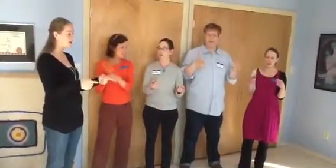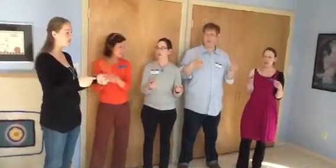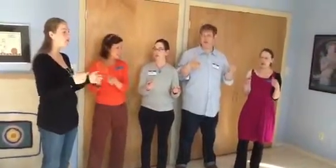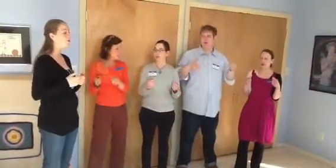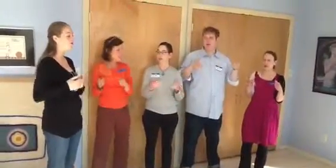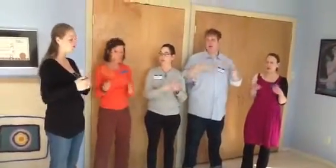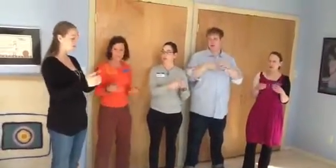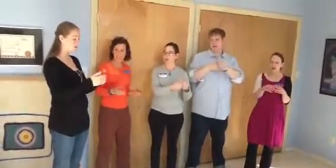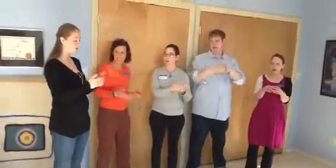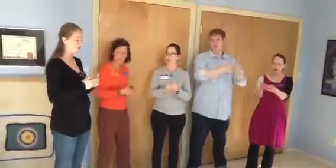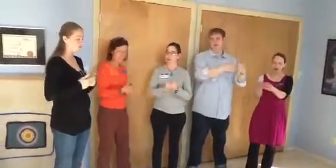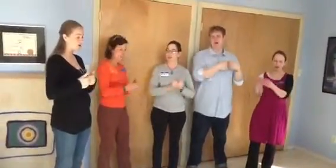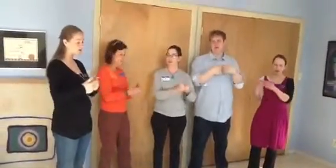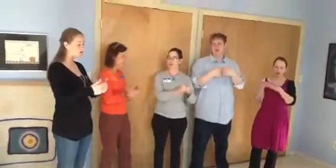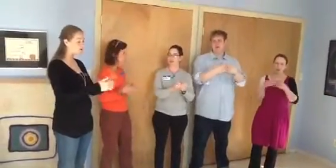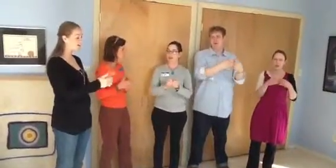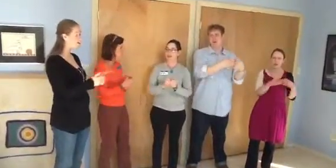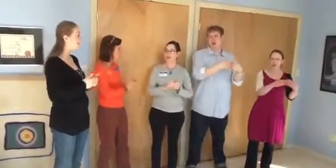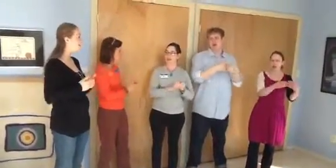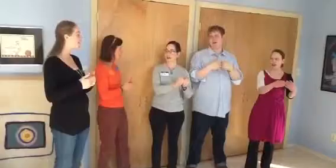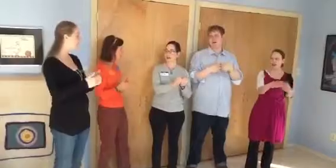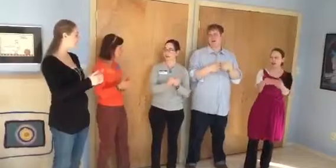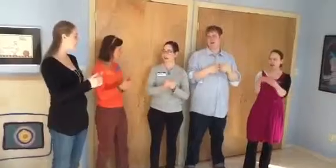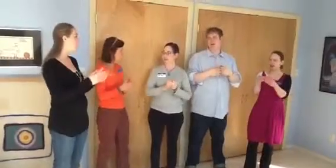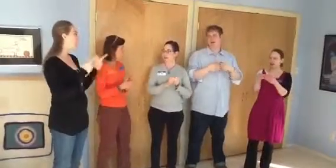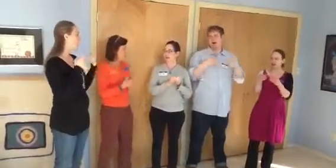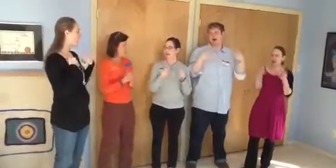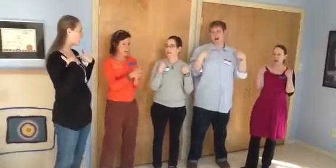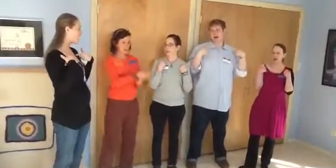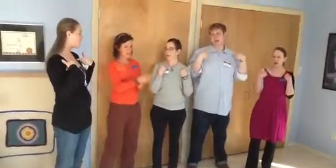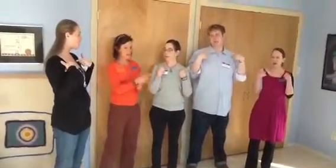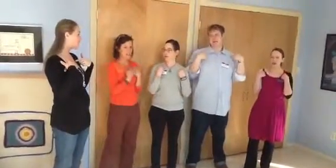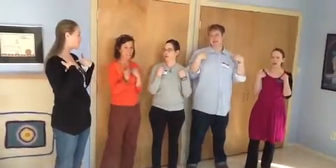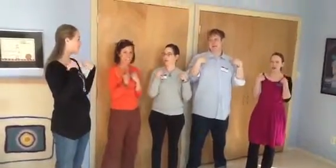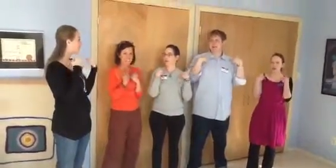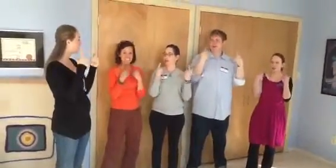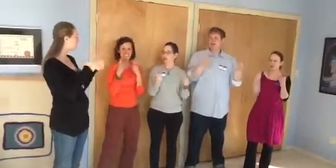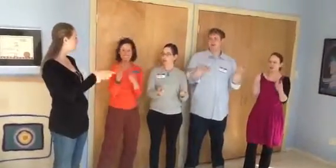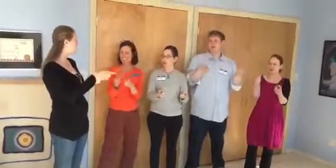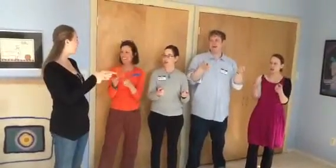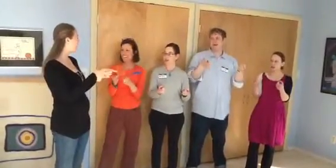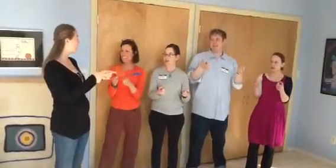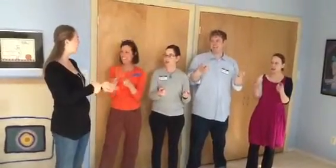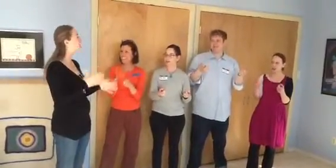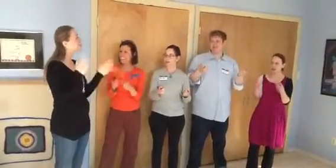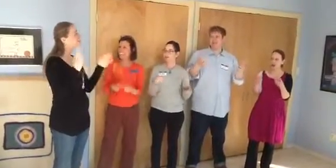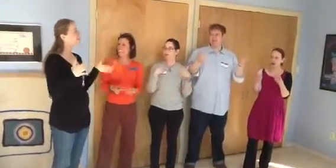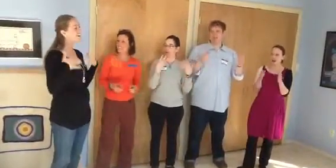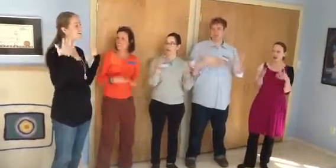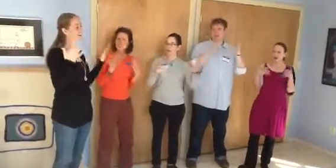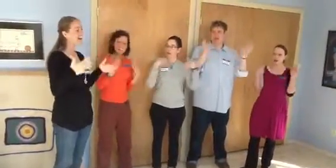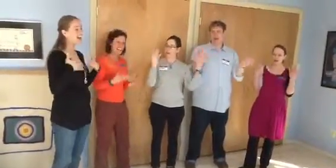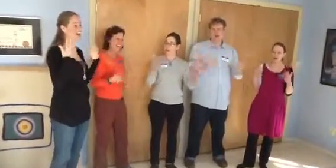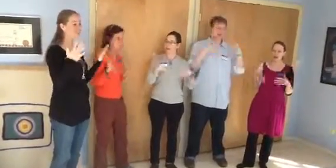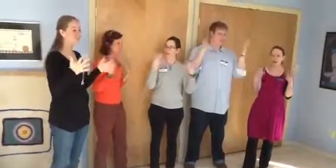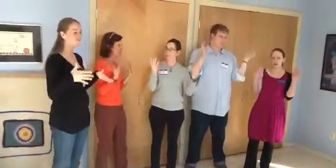here, we are all together. I am here and you are here, we're gonna have some